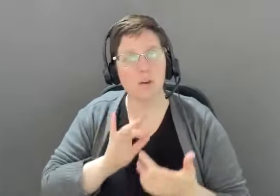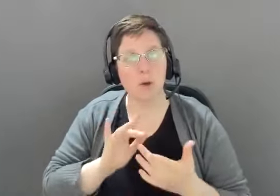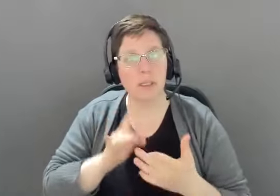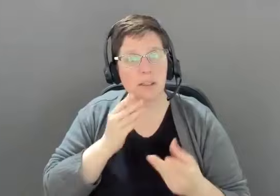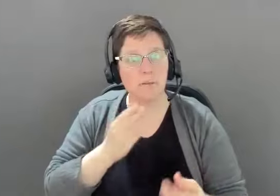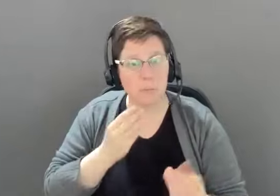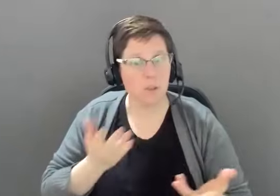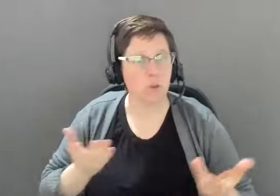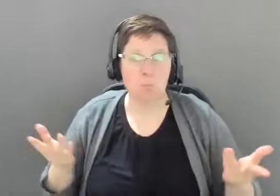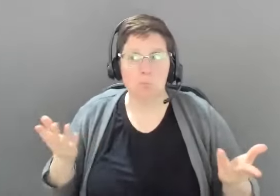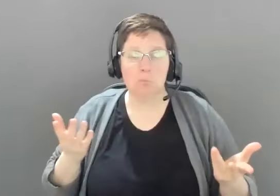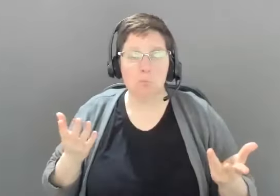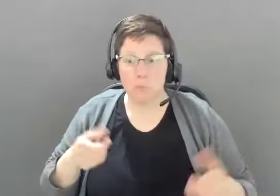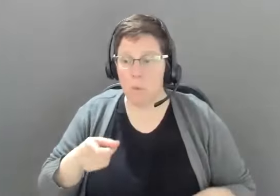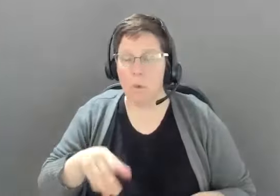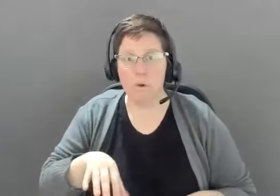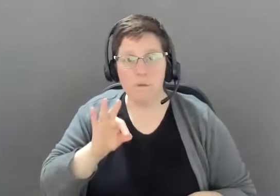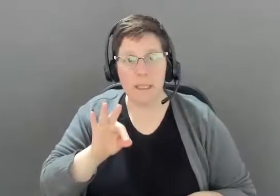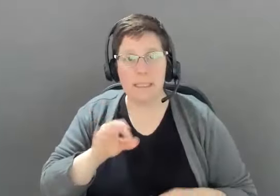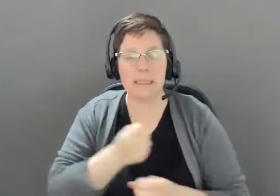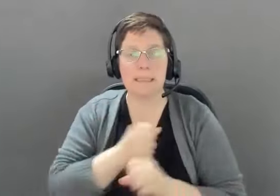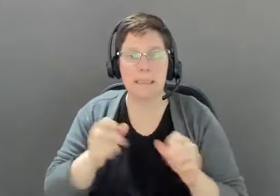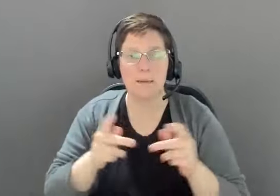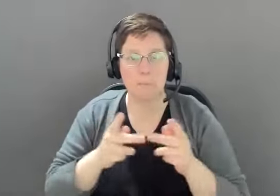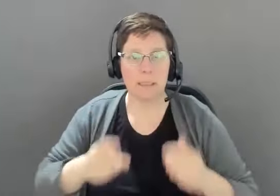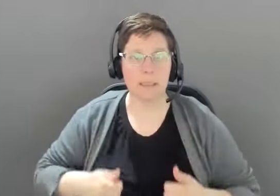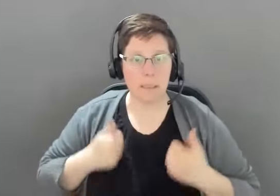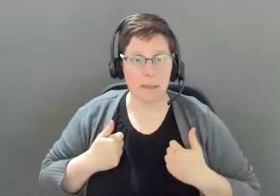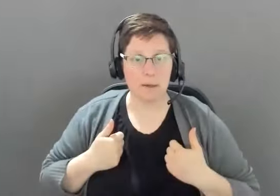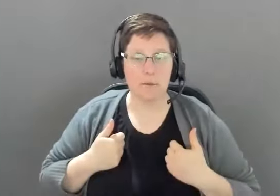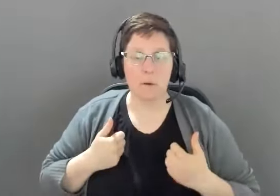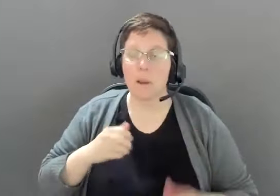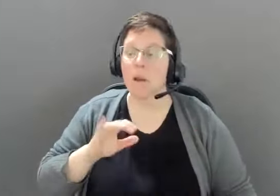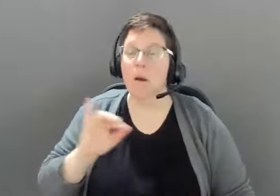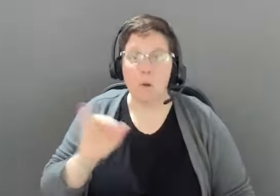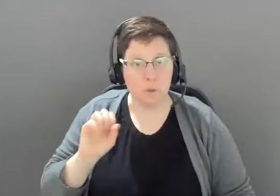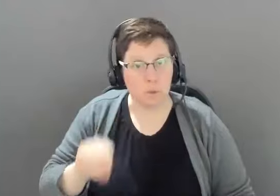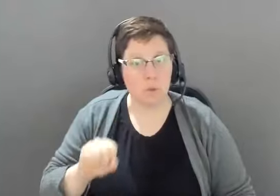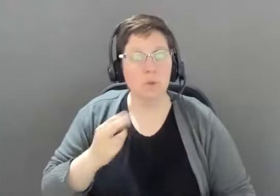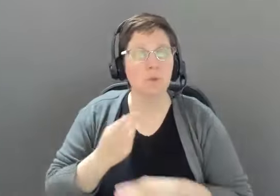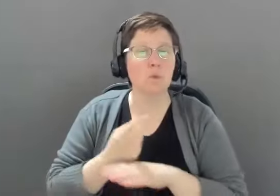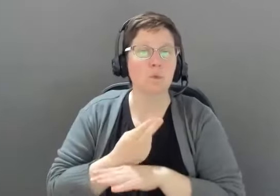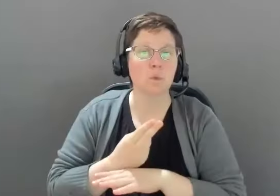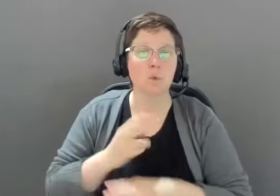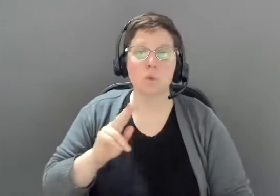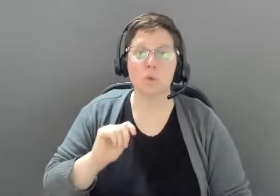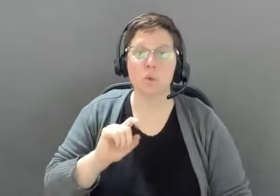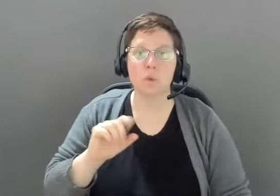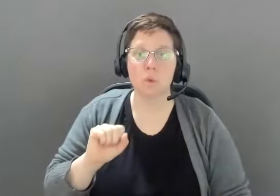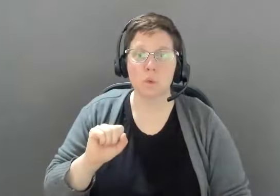securing their living environment, as well as using tools to, we've talked about this, WhatsApp and